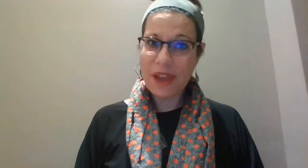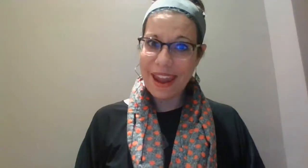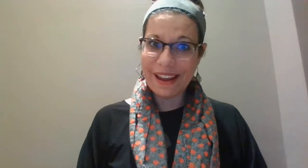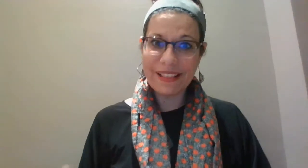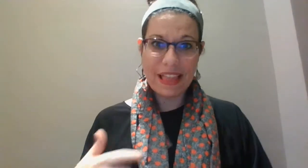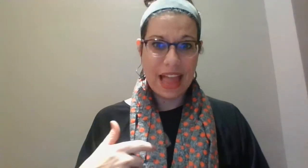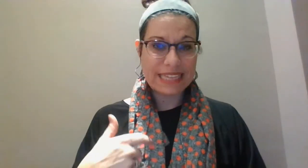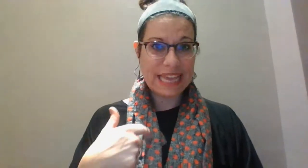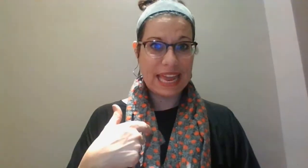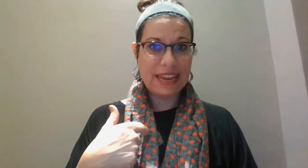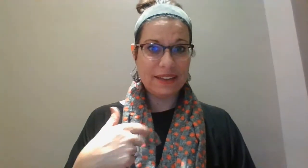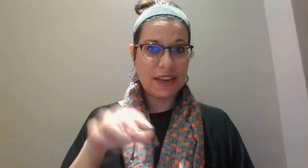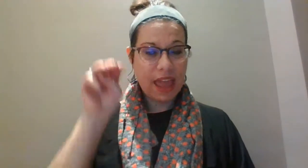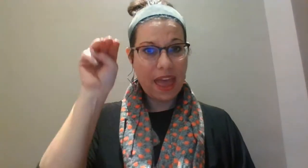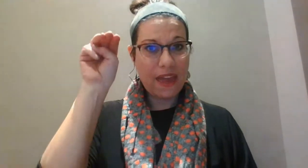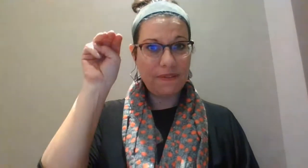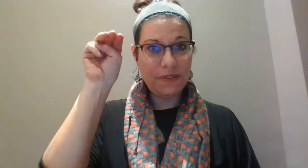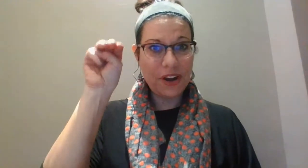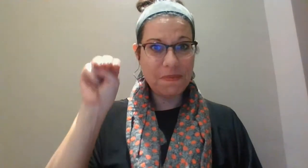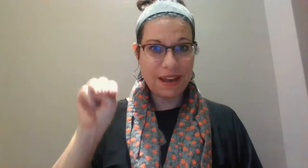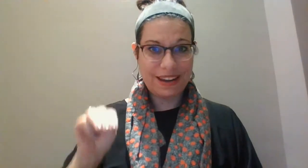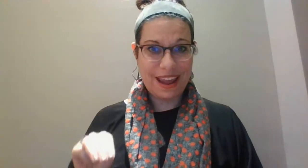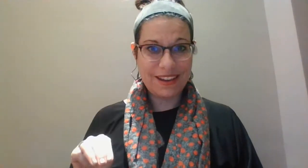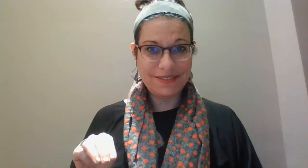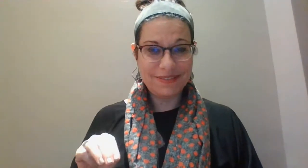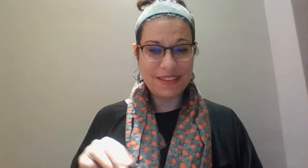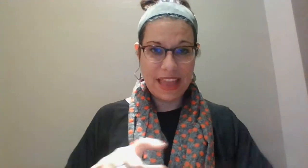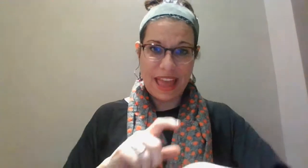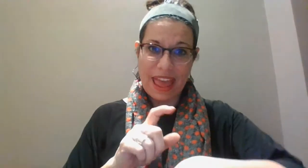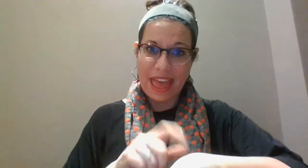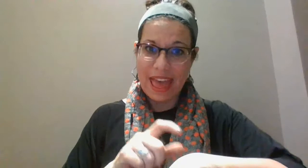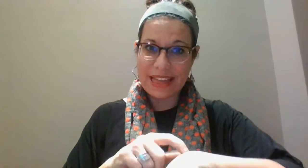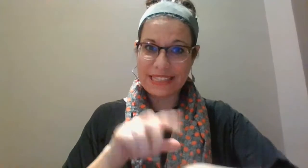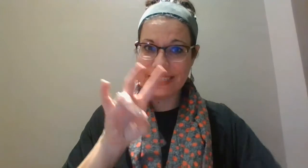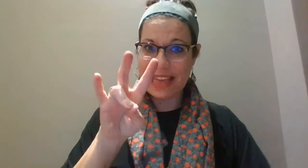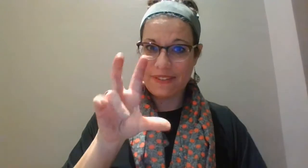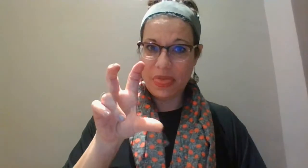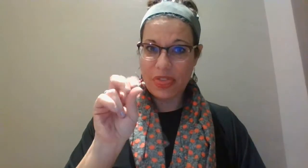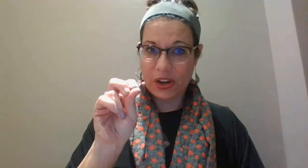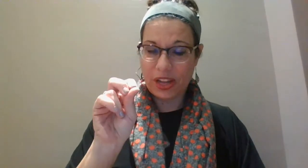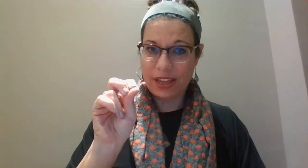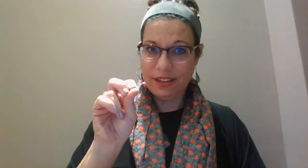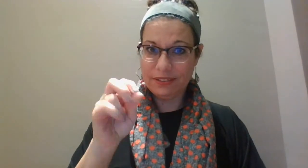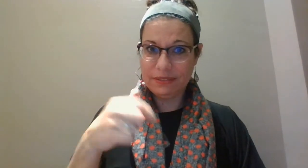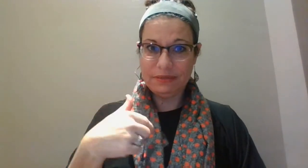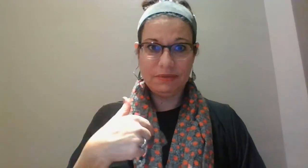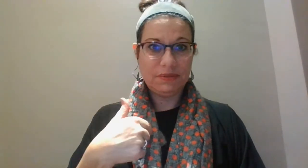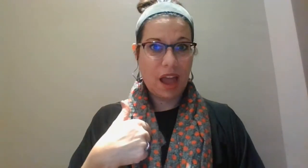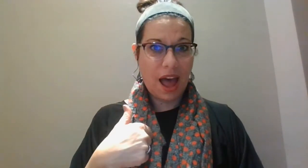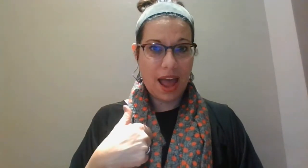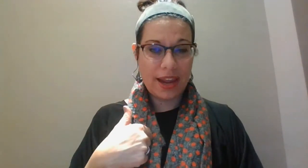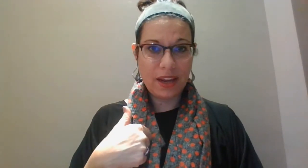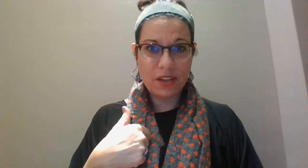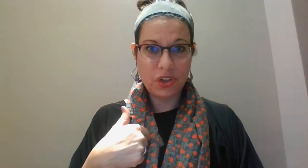Okay, I said every Monday at 7:30, I